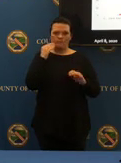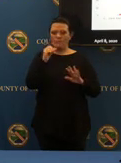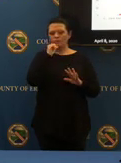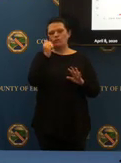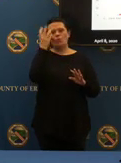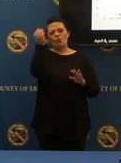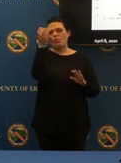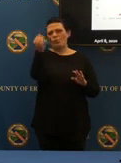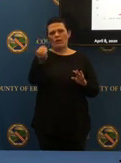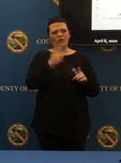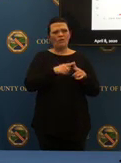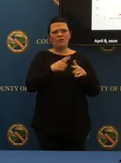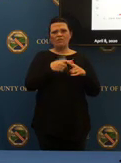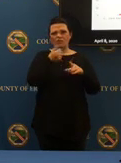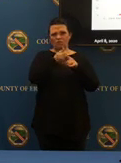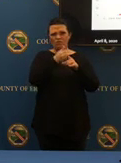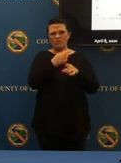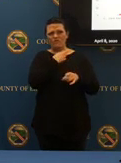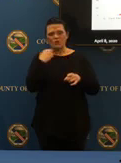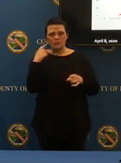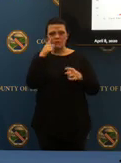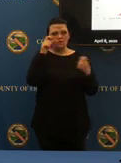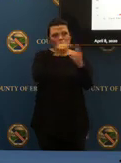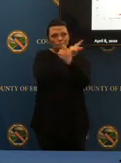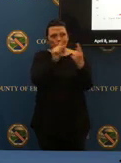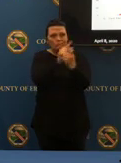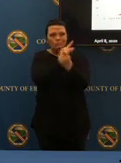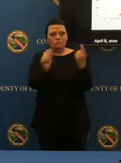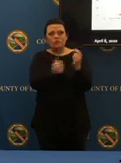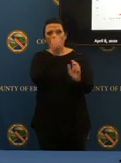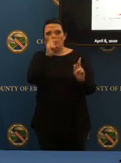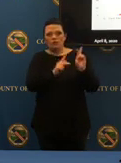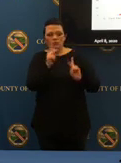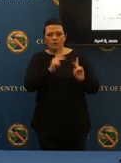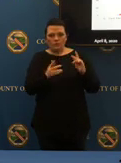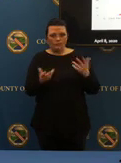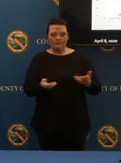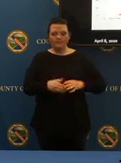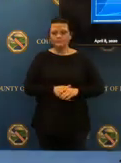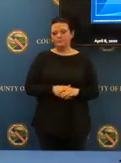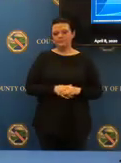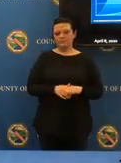go out and put yourself at risk by seeing other individuals that you have not come in contact with.